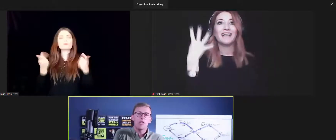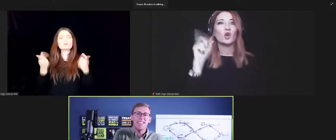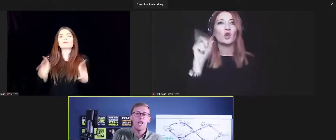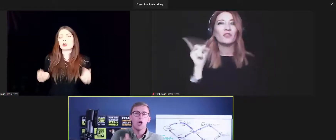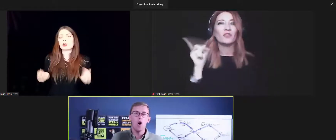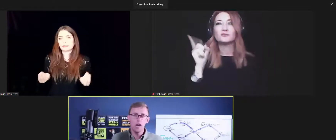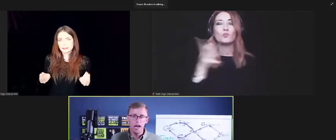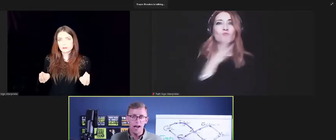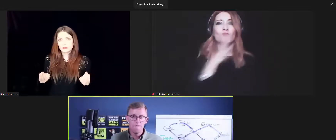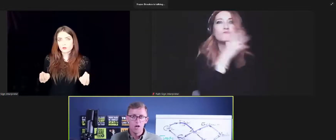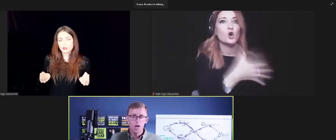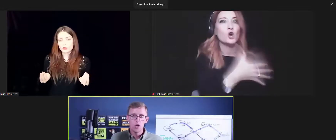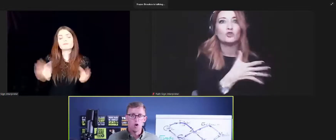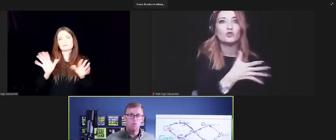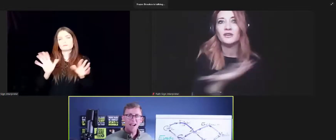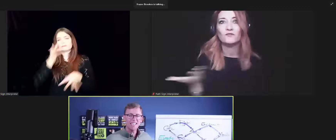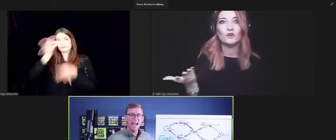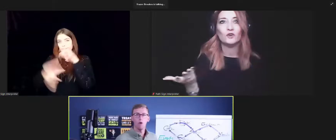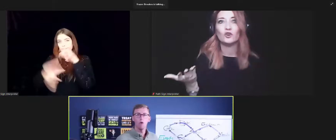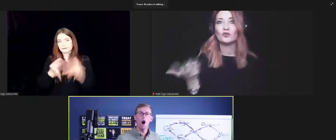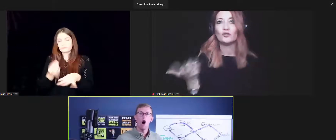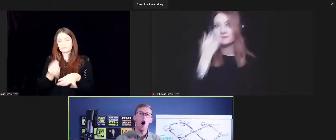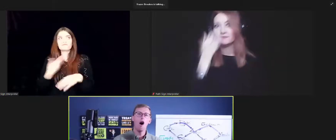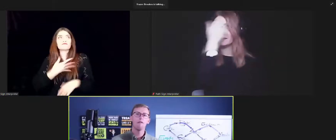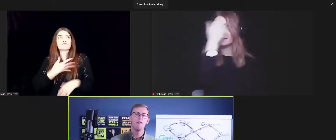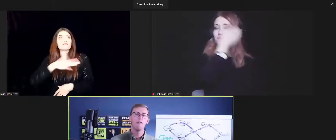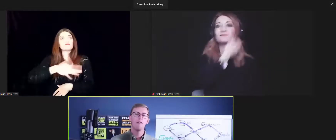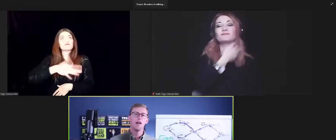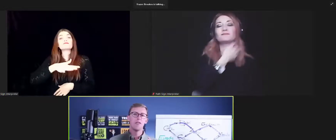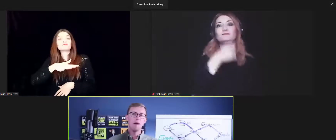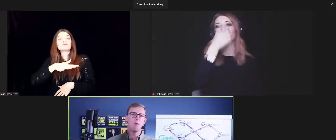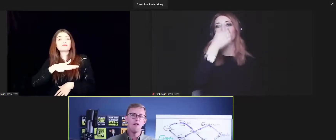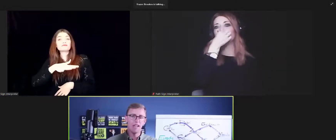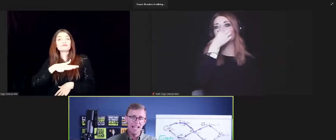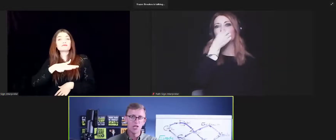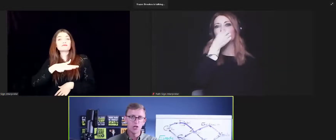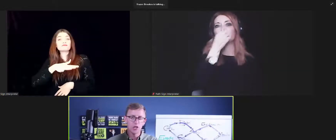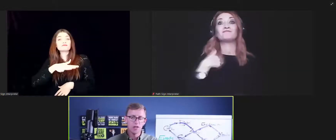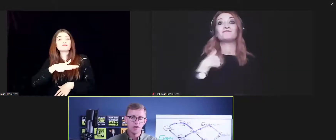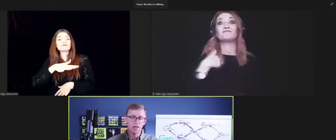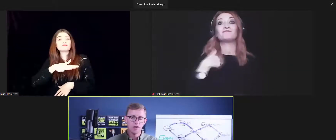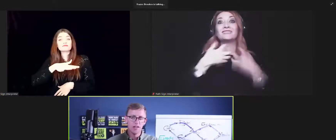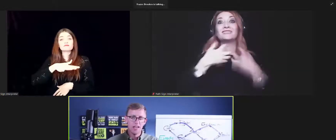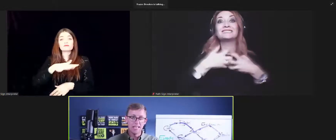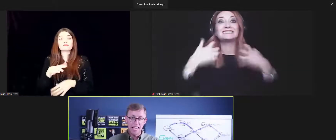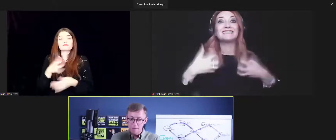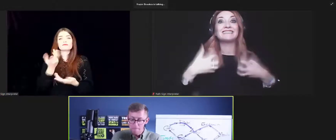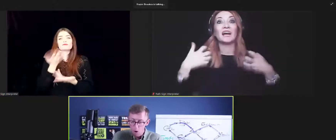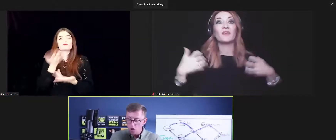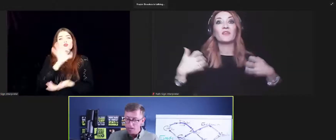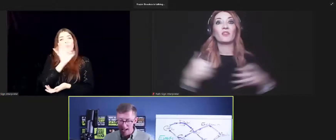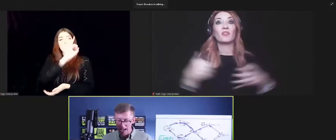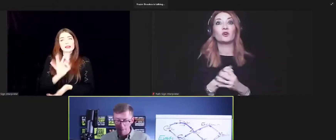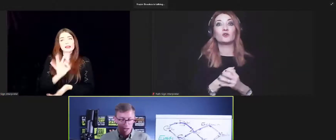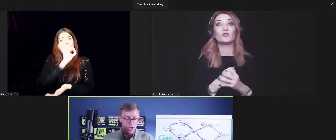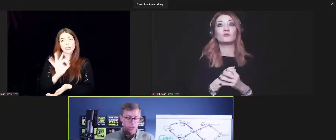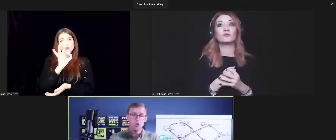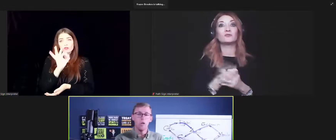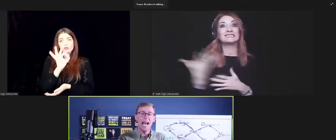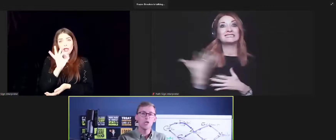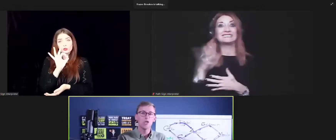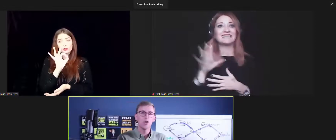50% longer to write down half the amount of letters. It's taken me more time to